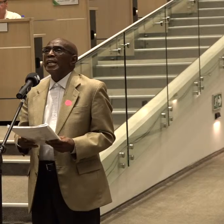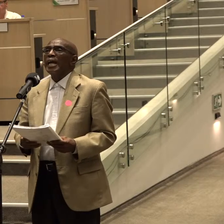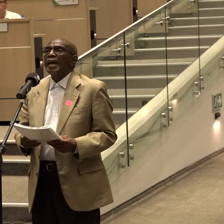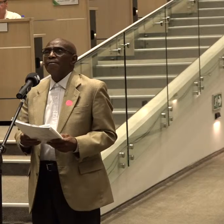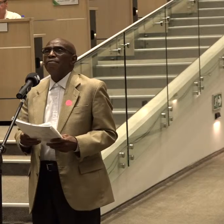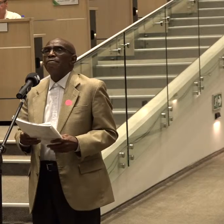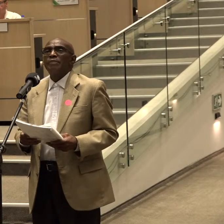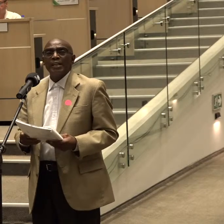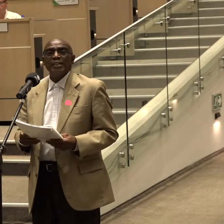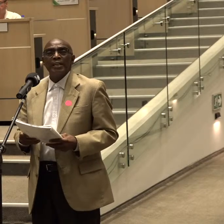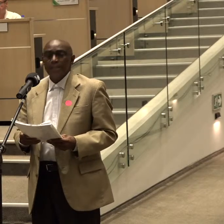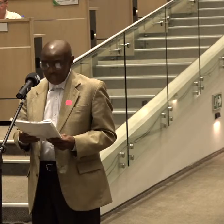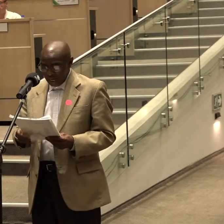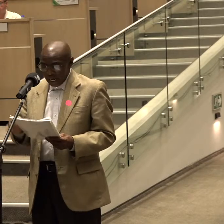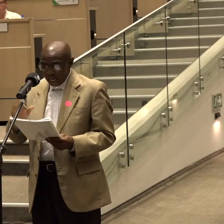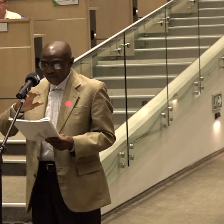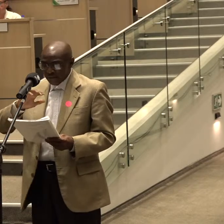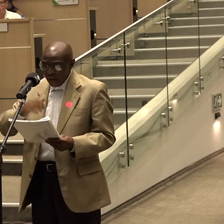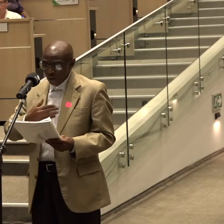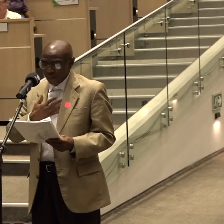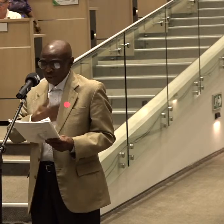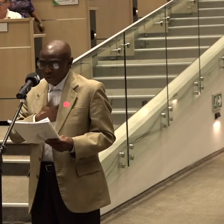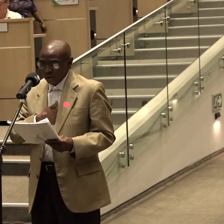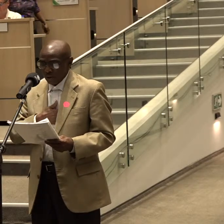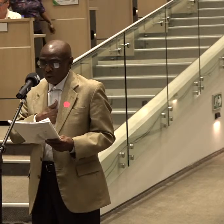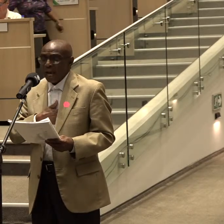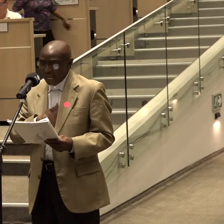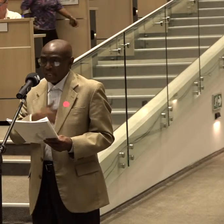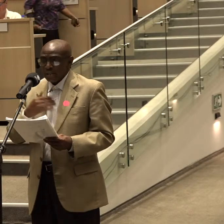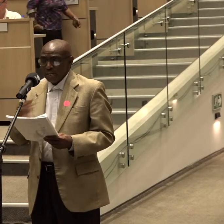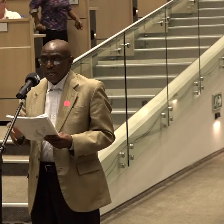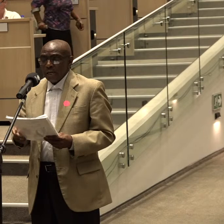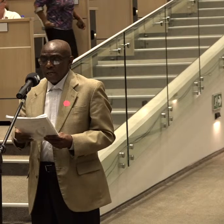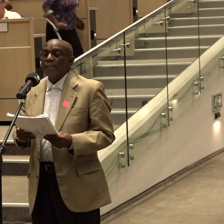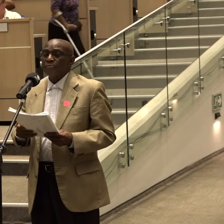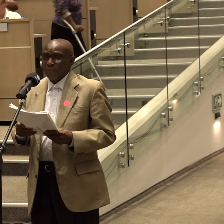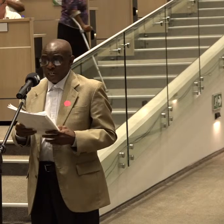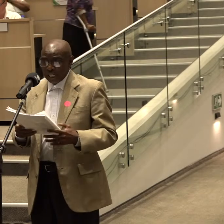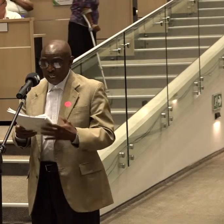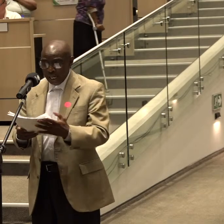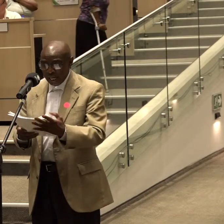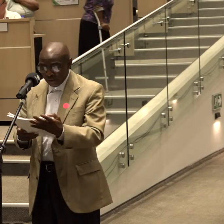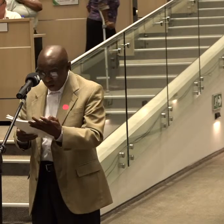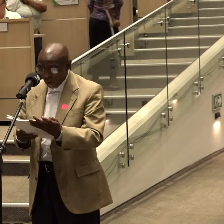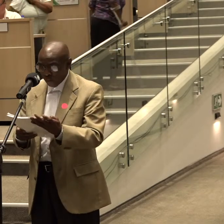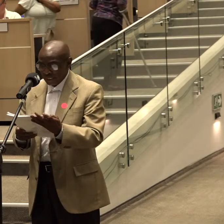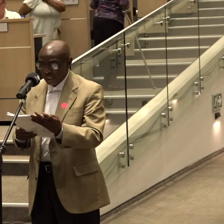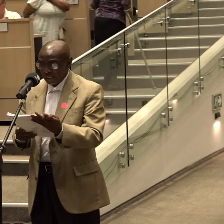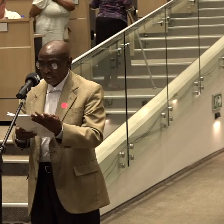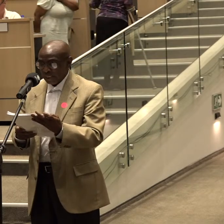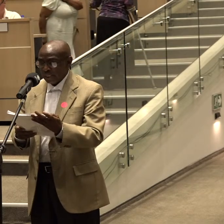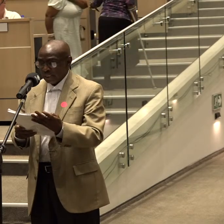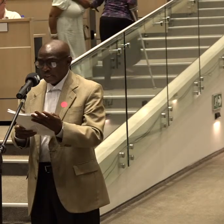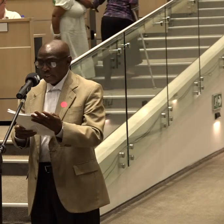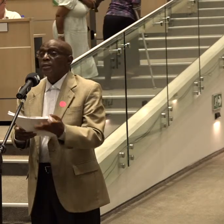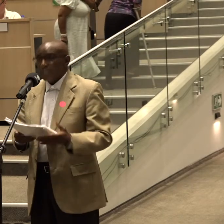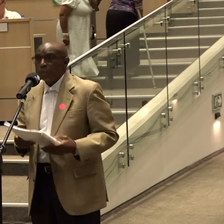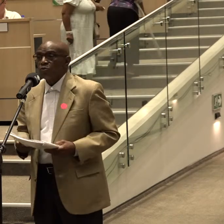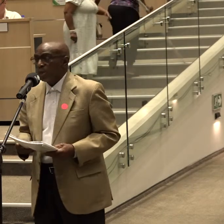give me a friendly environment for health and friendly environment